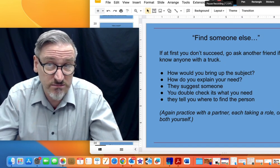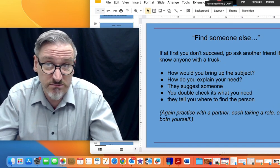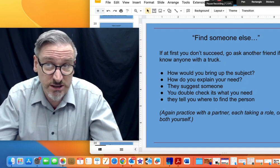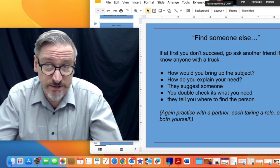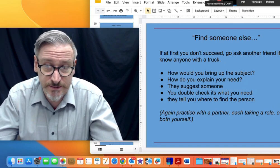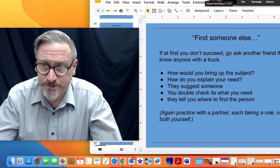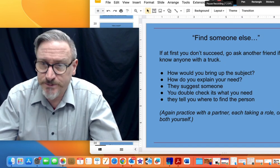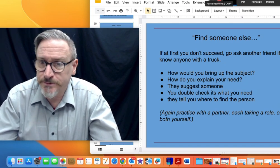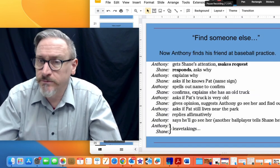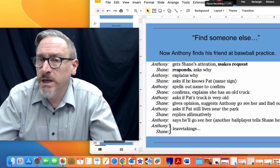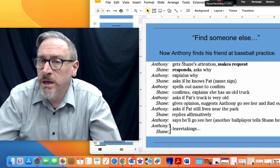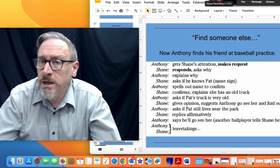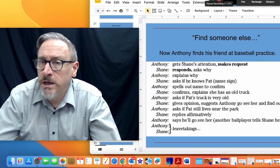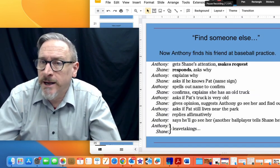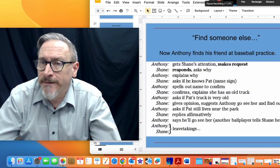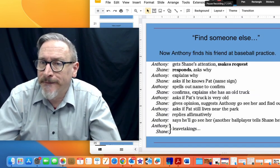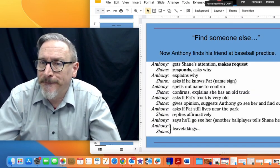favor.